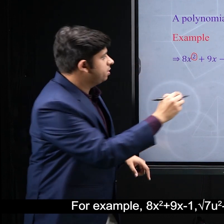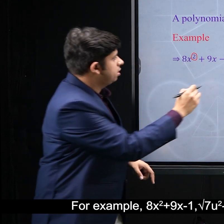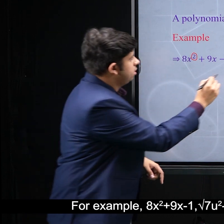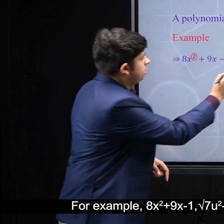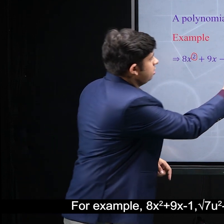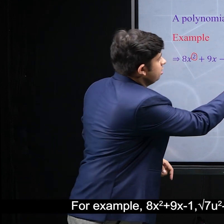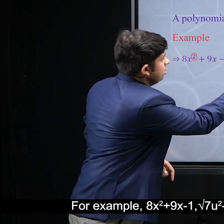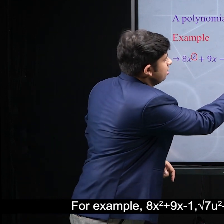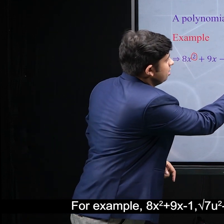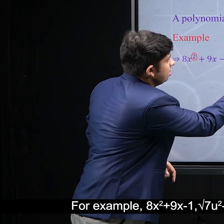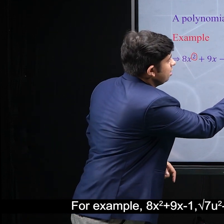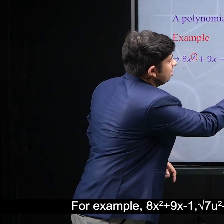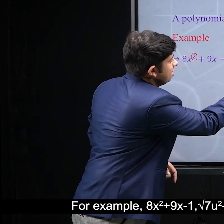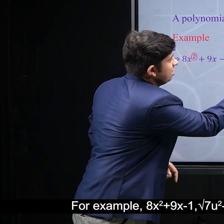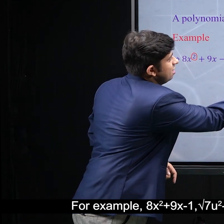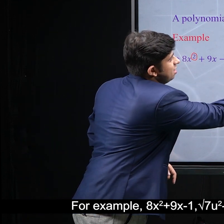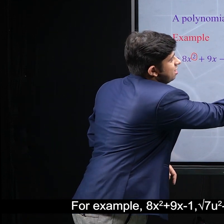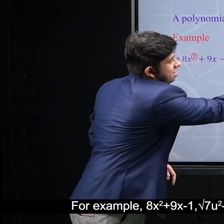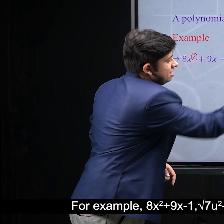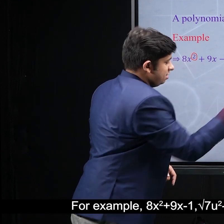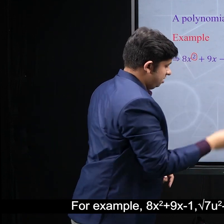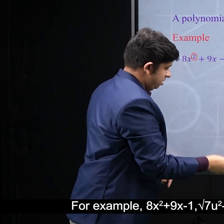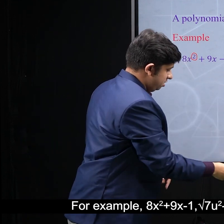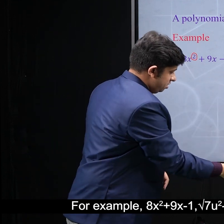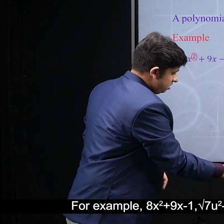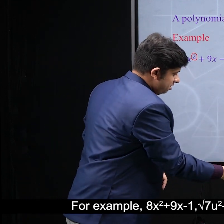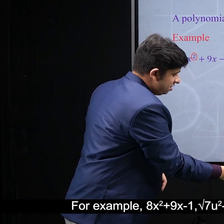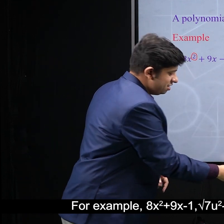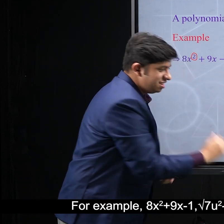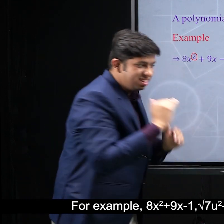plus 2 minus 4x square are quadratic polynomials.